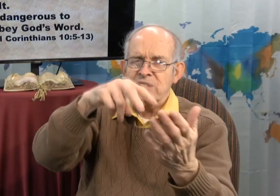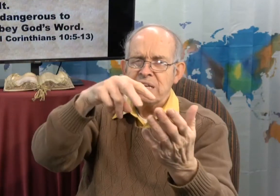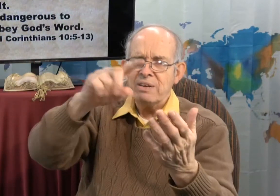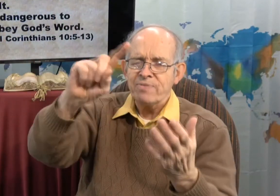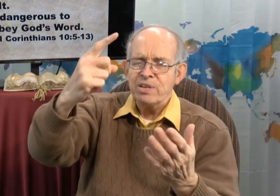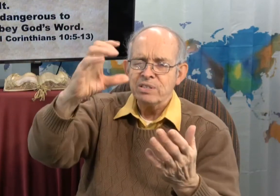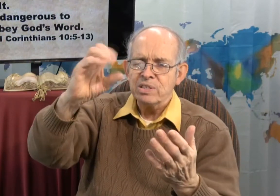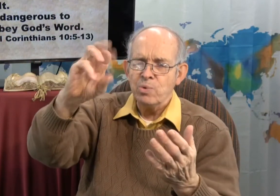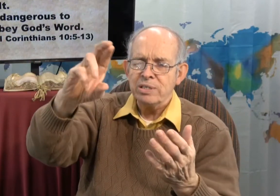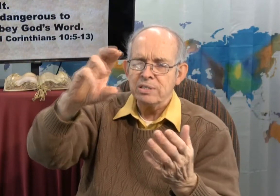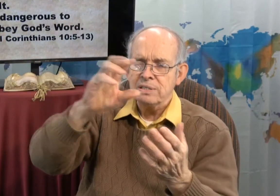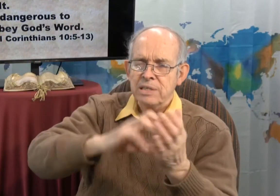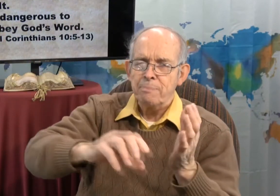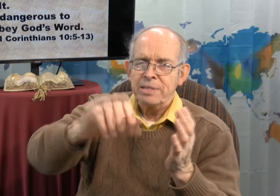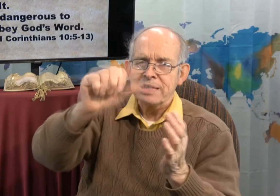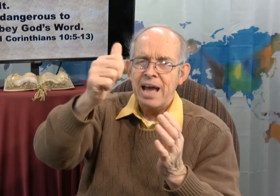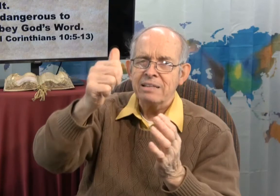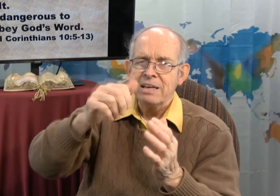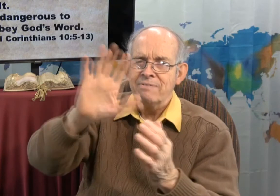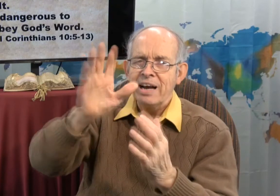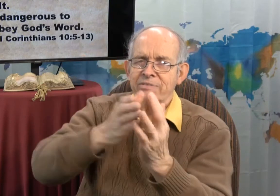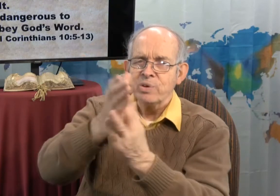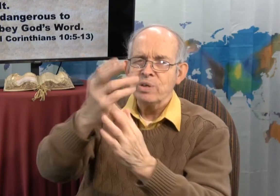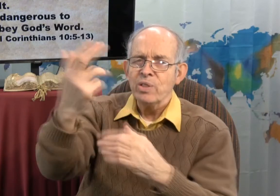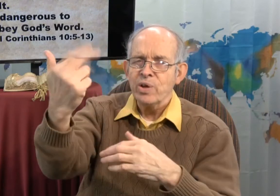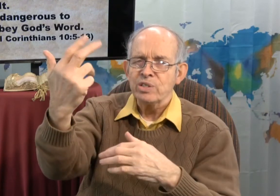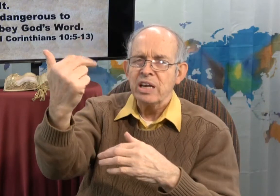See, faith directing chapter 10, verse 13.